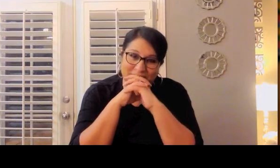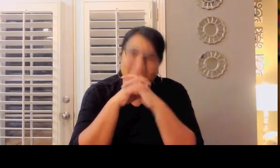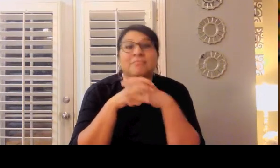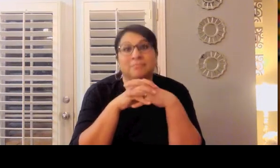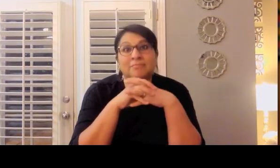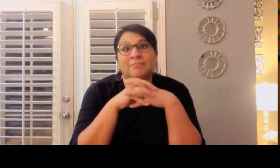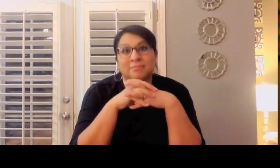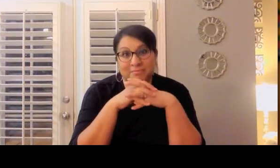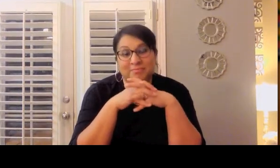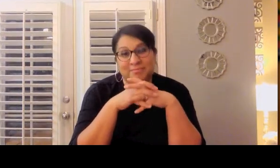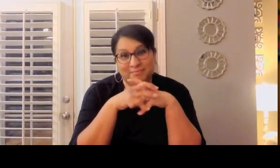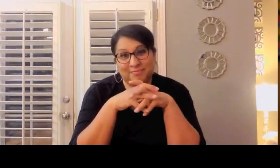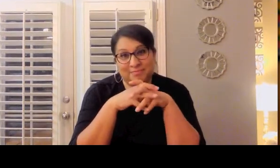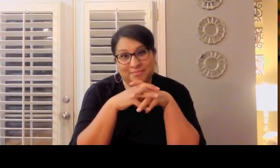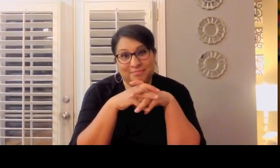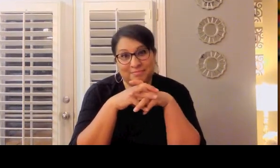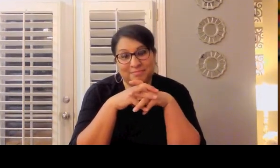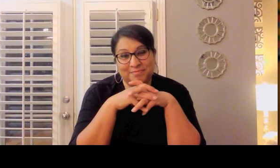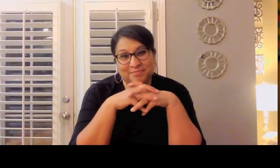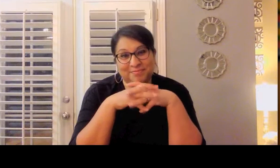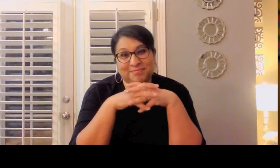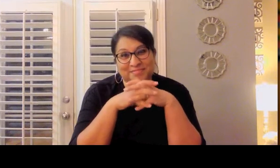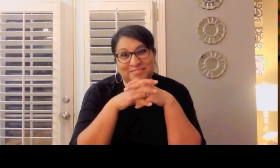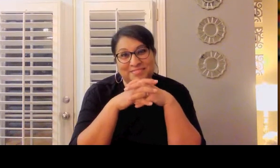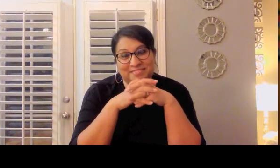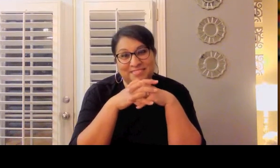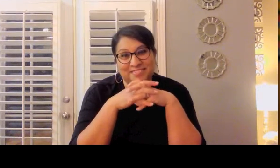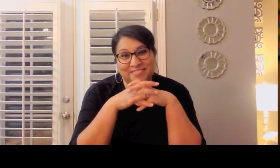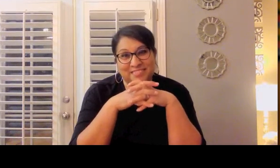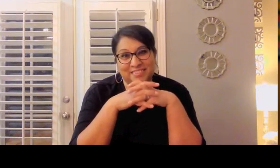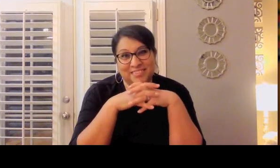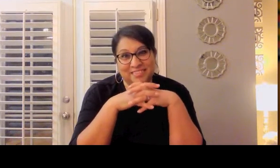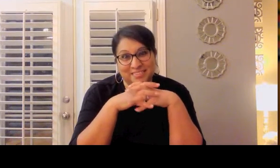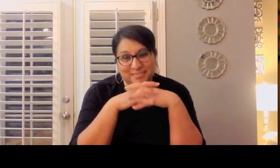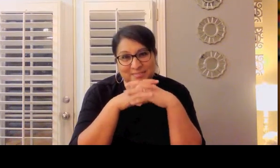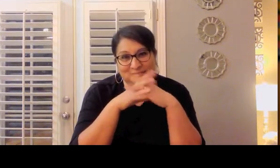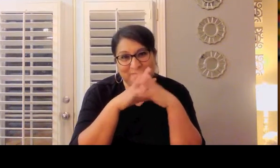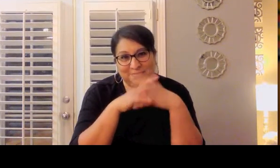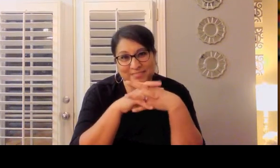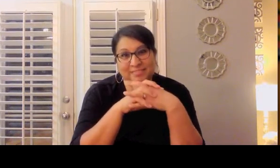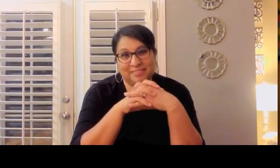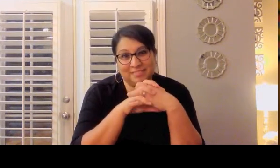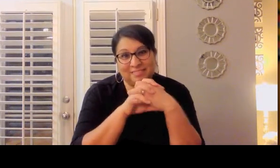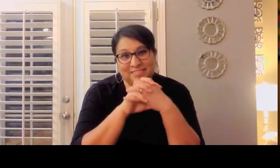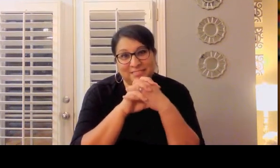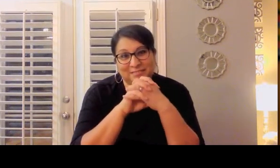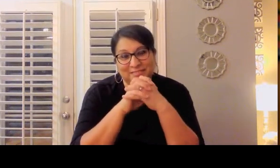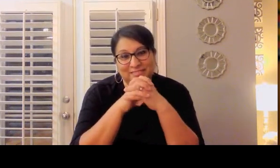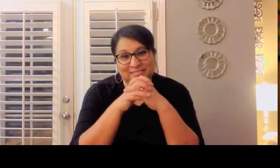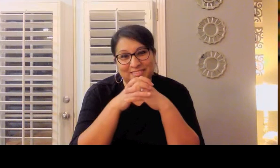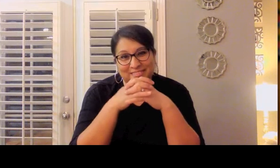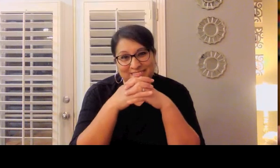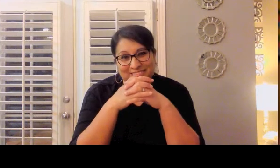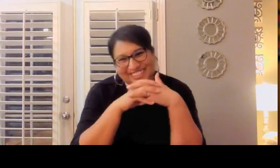local businesses. And I mean, you're one of the first ones I ever thought of. And because of the amazing work you do, I just wanted to be able to like share